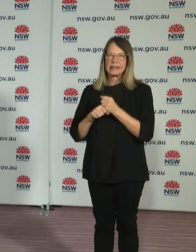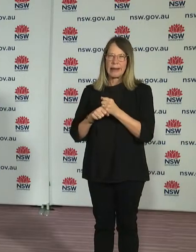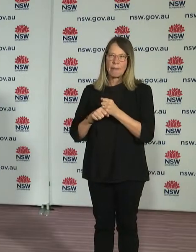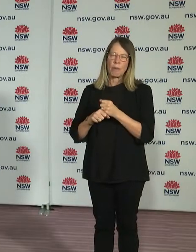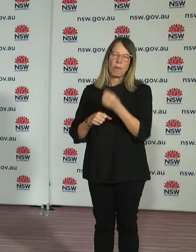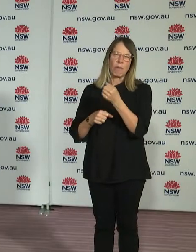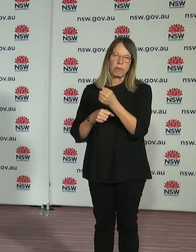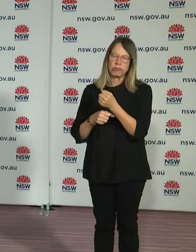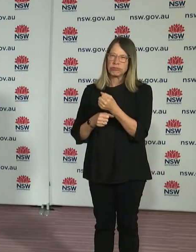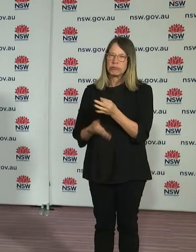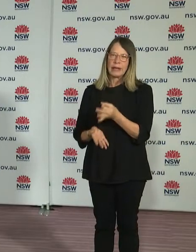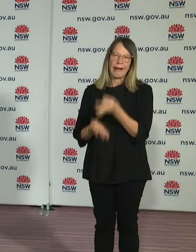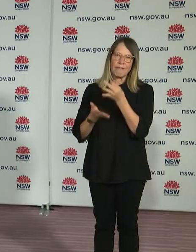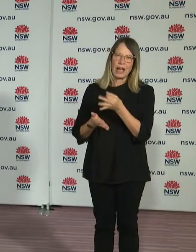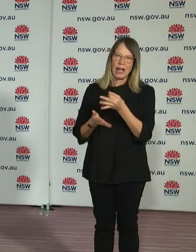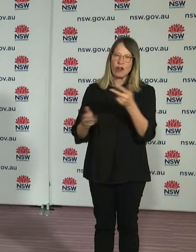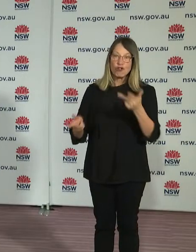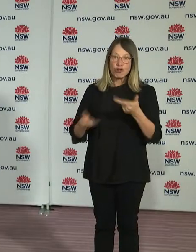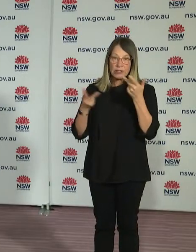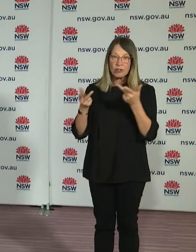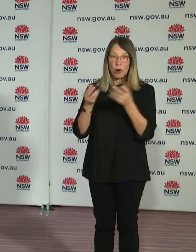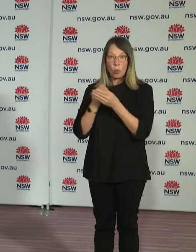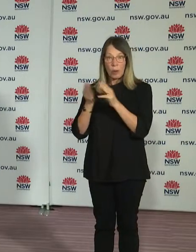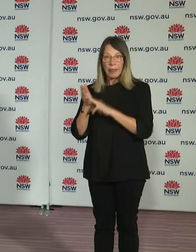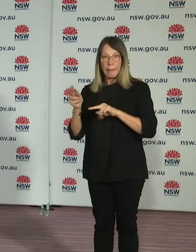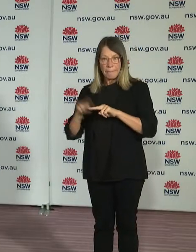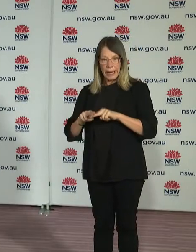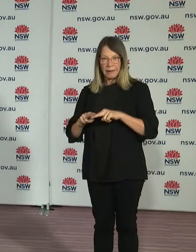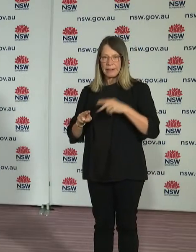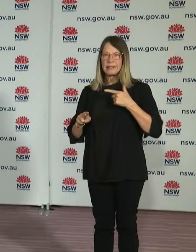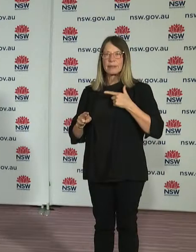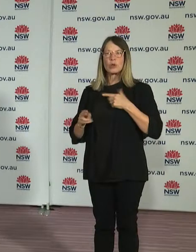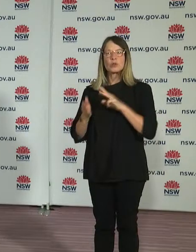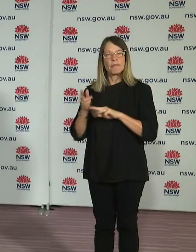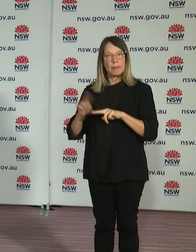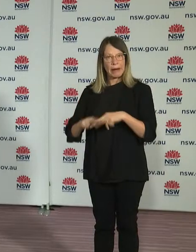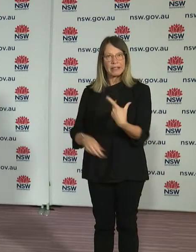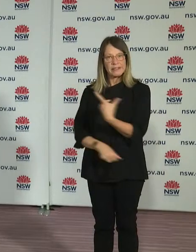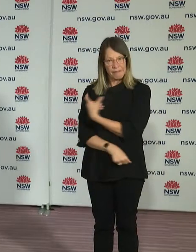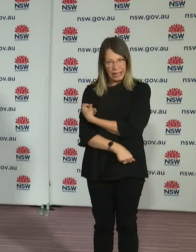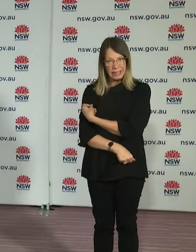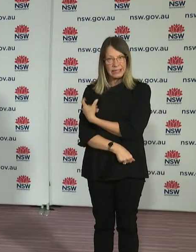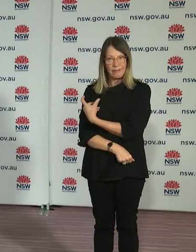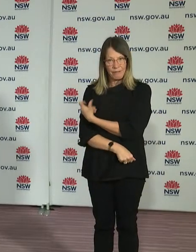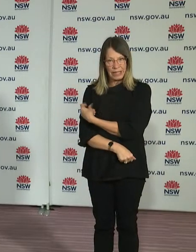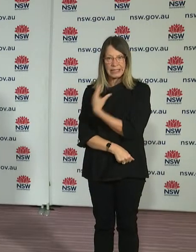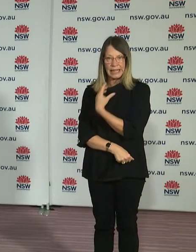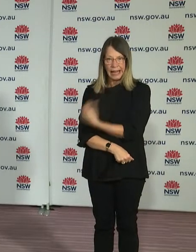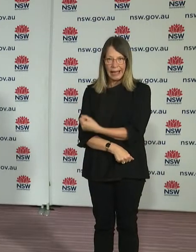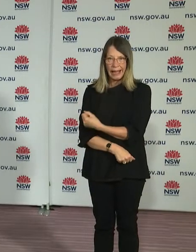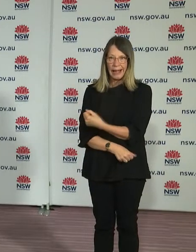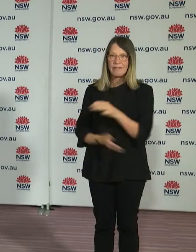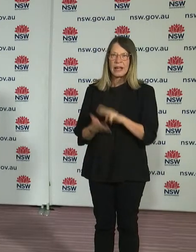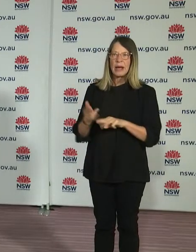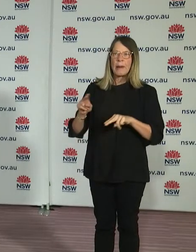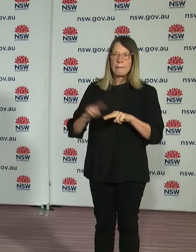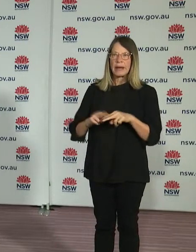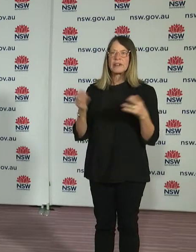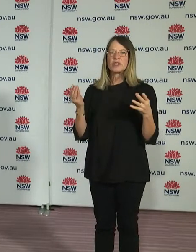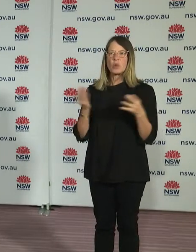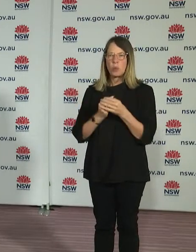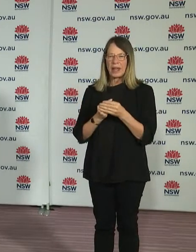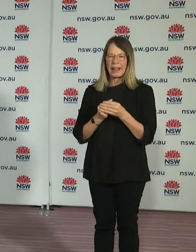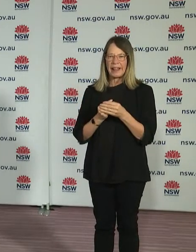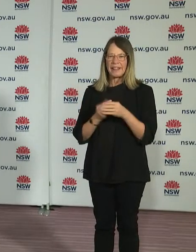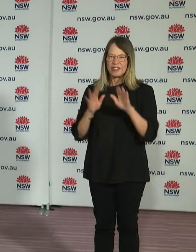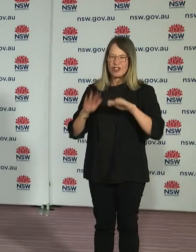be vaccinated, and the children will be there. So again, there's less likelihood of the child amplifying the infection to the